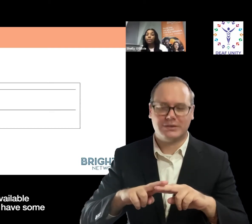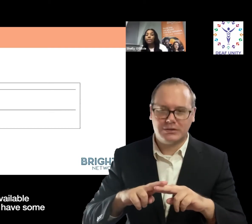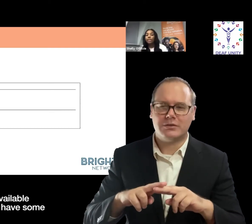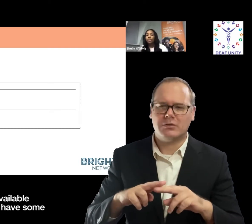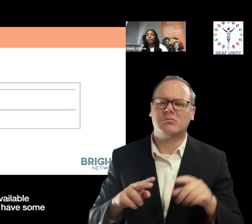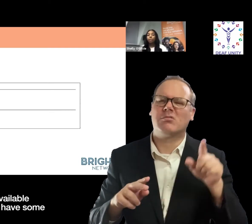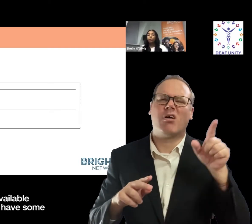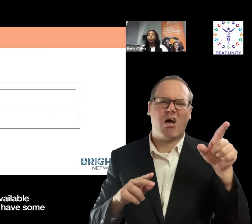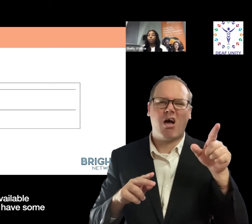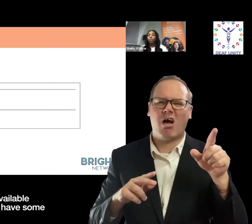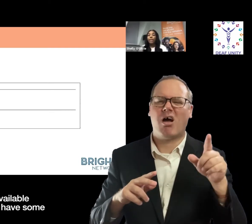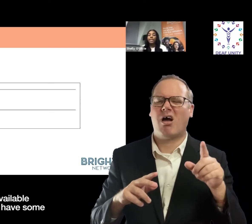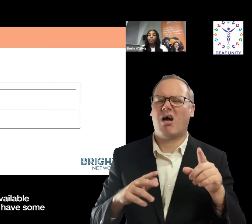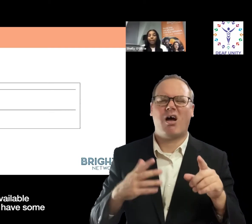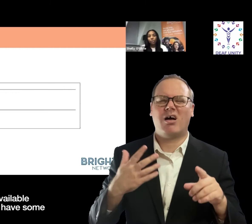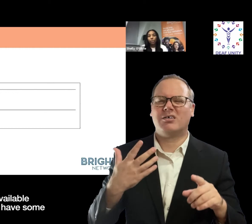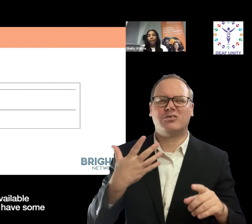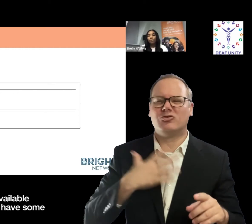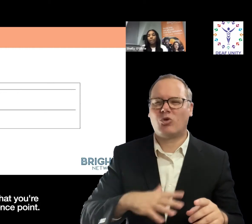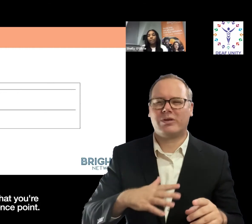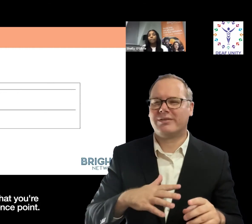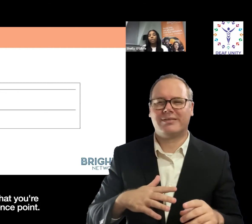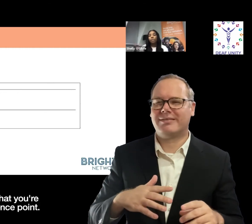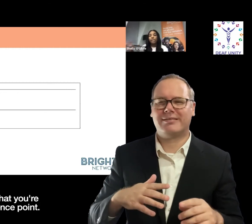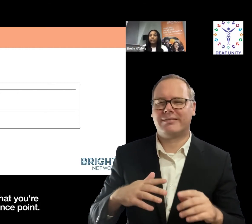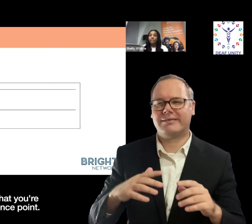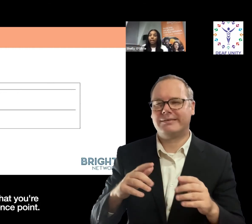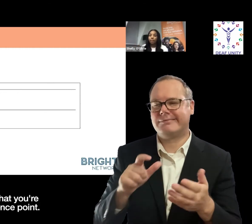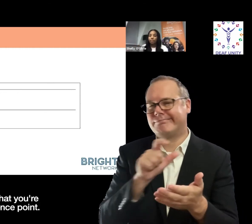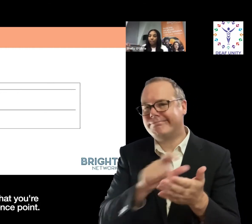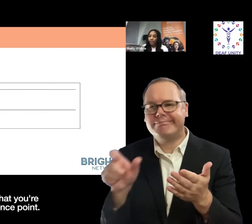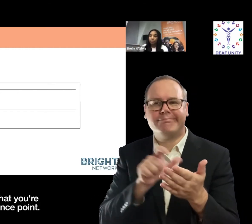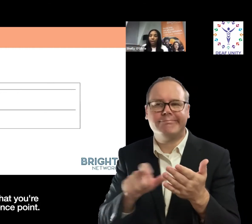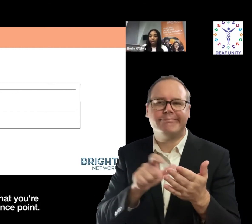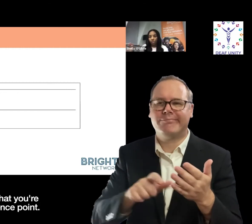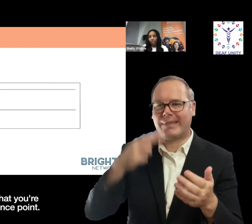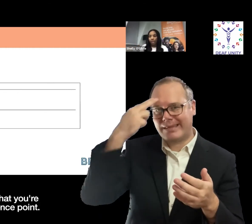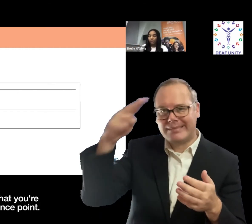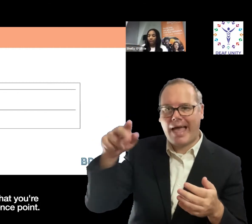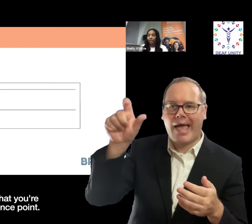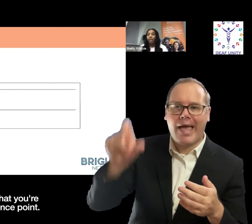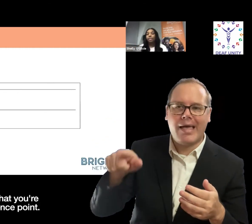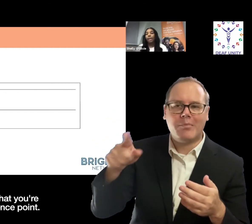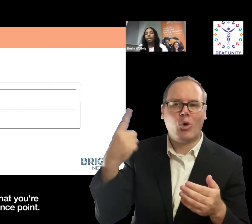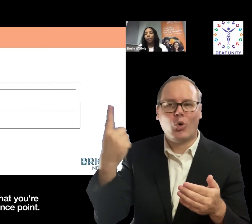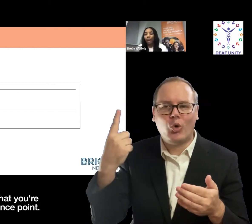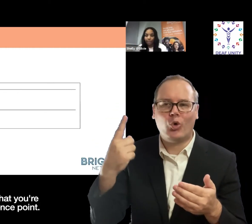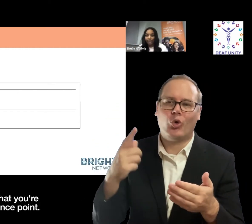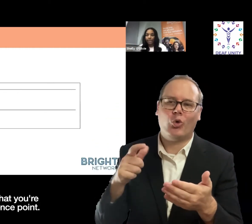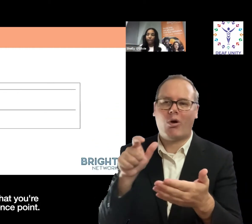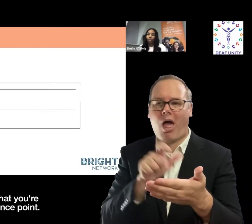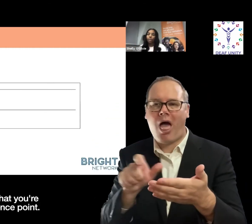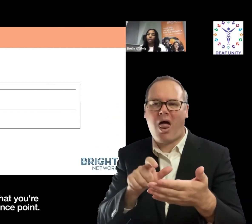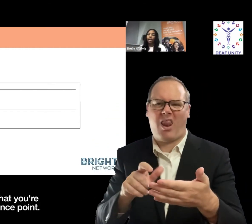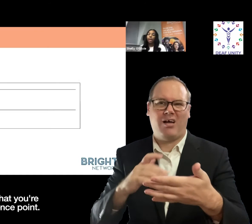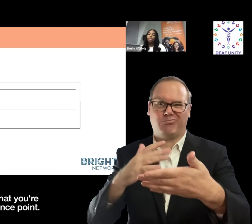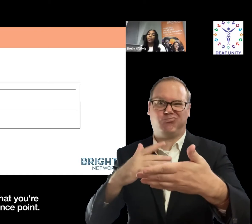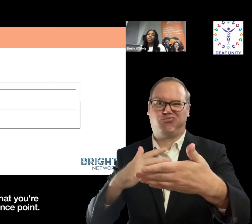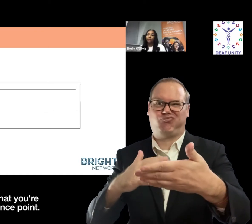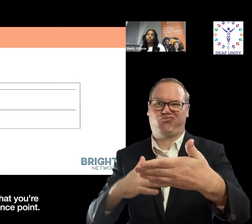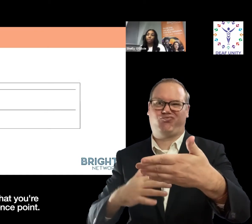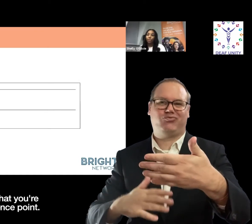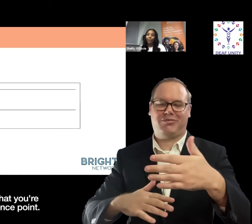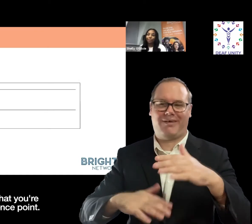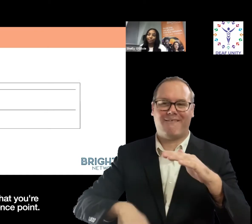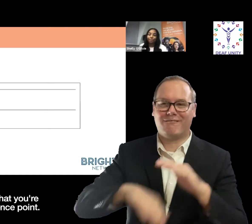just put references available upon request and make sure you have some references in mind or set aside that you're happy to send across as